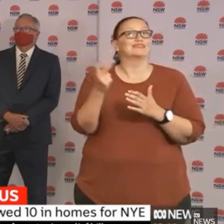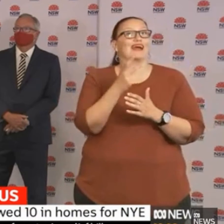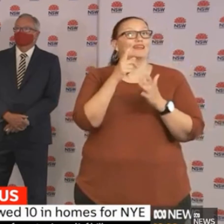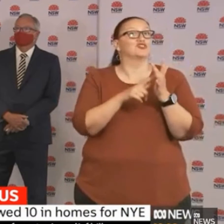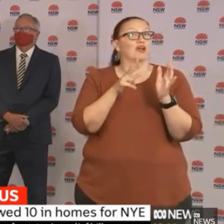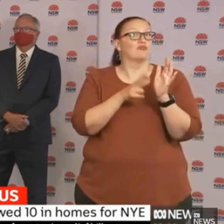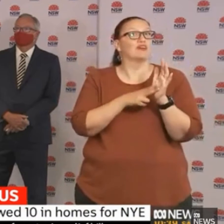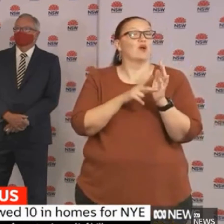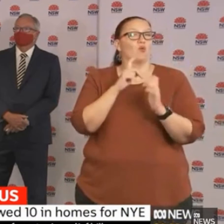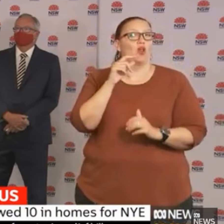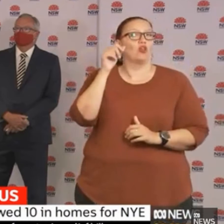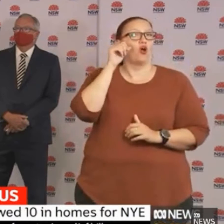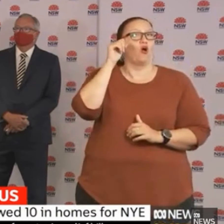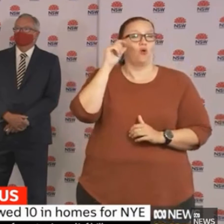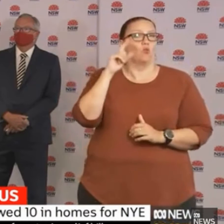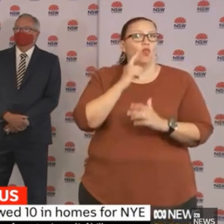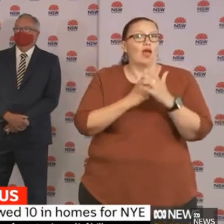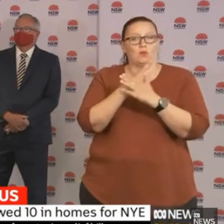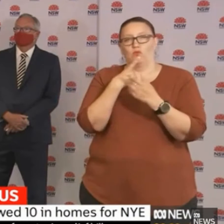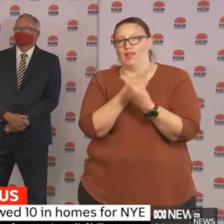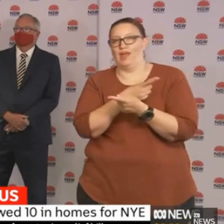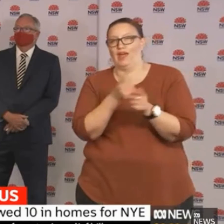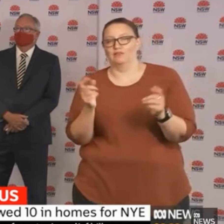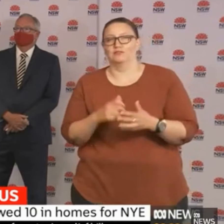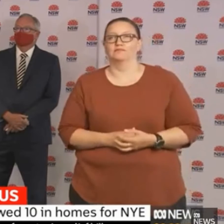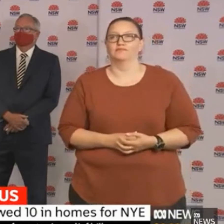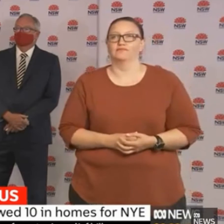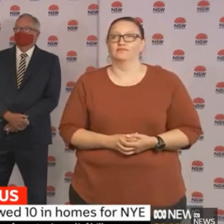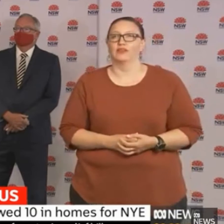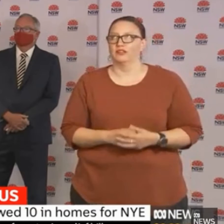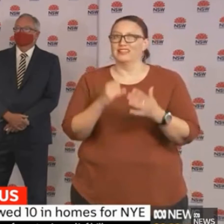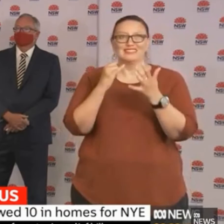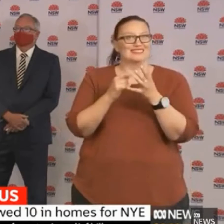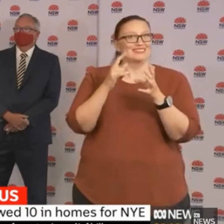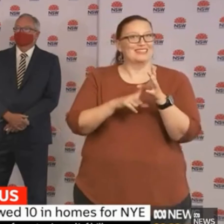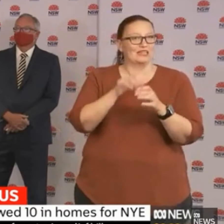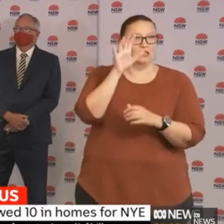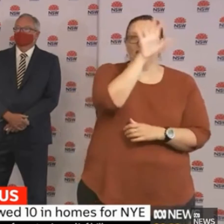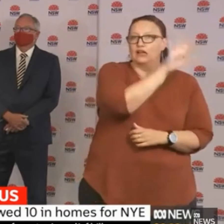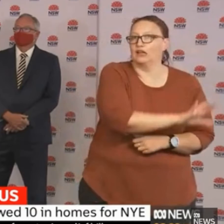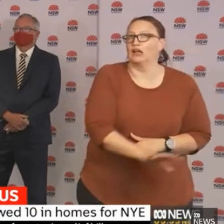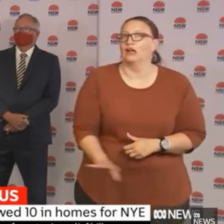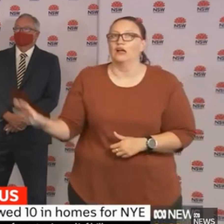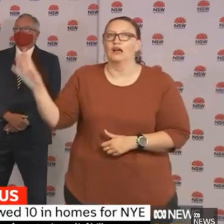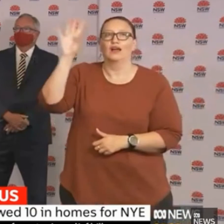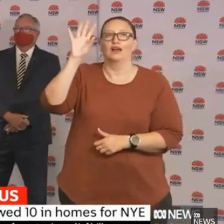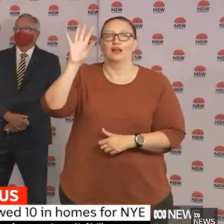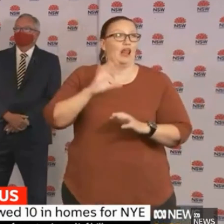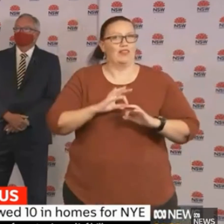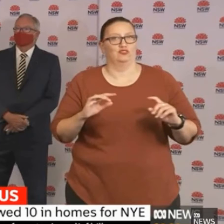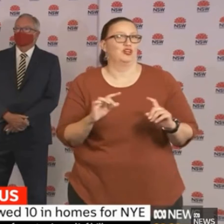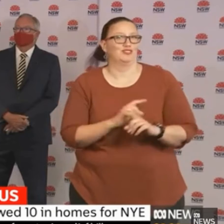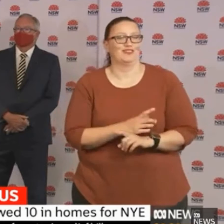of January looks like for the southern bit of the Northern Beaches. But for the rest of us, there is a degree of certainty now moving forward. For Greater Sydney,